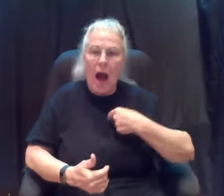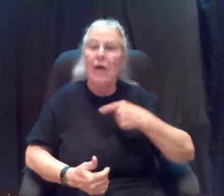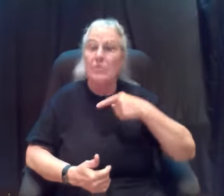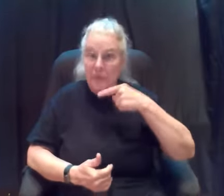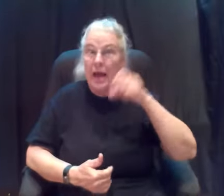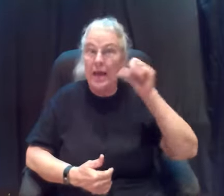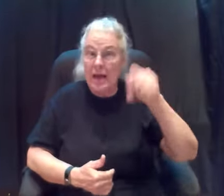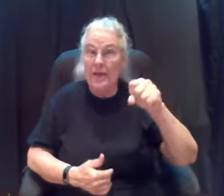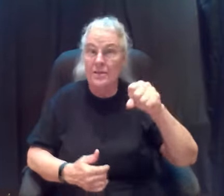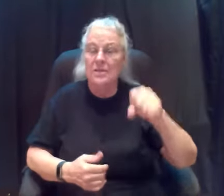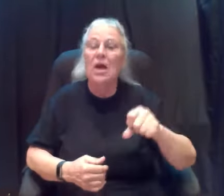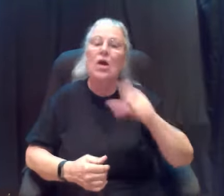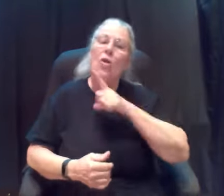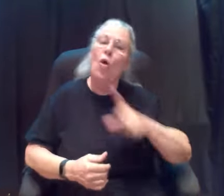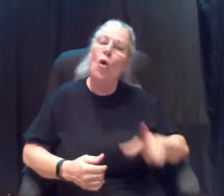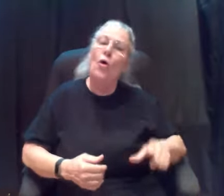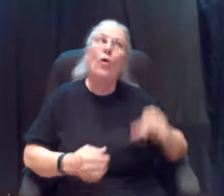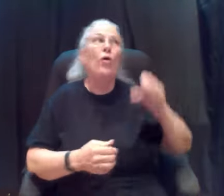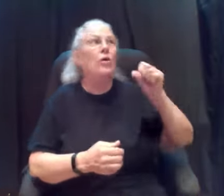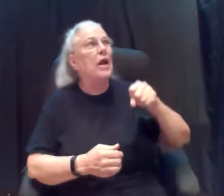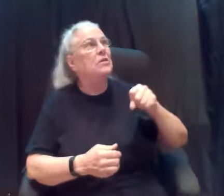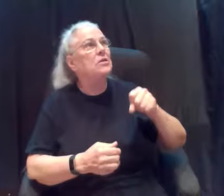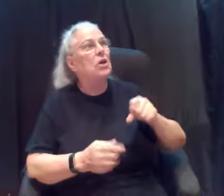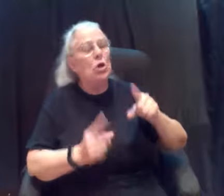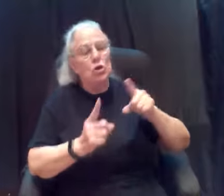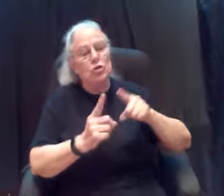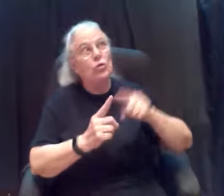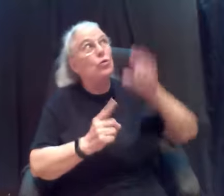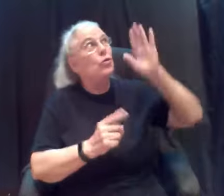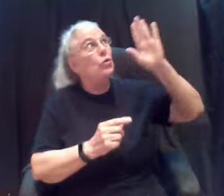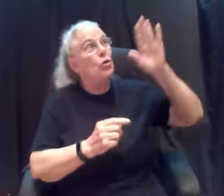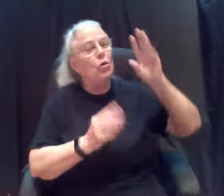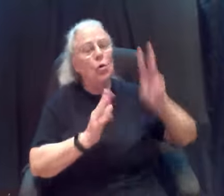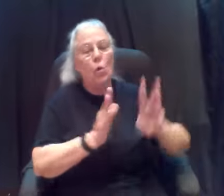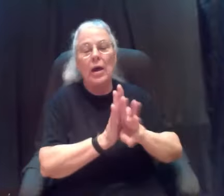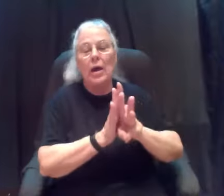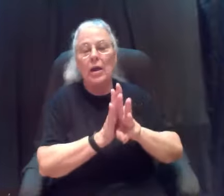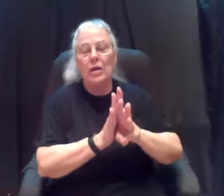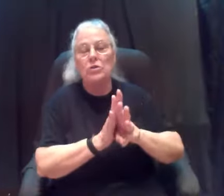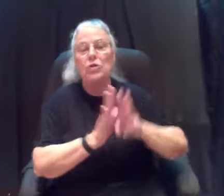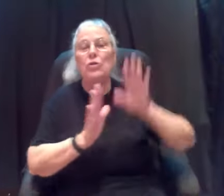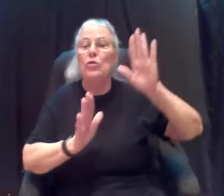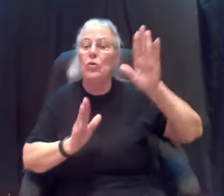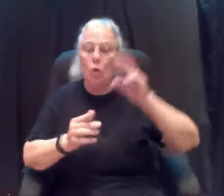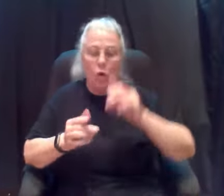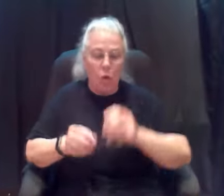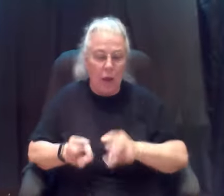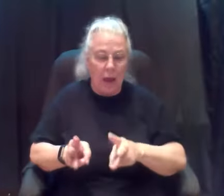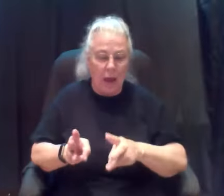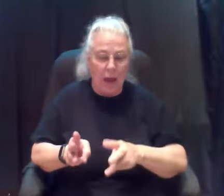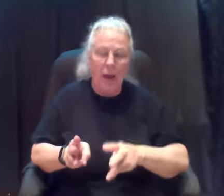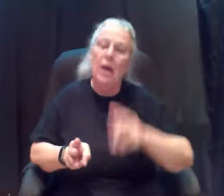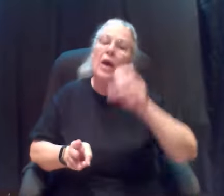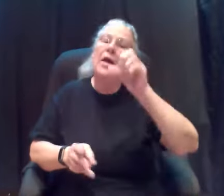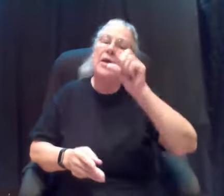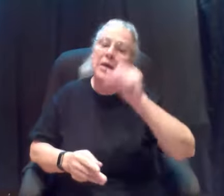I'll say yes, Lord, yes, to your will and to your way.